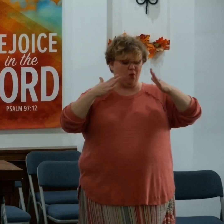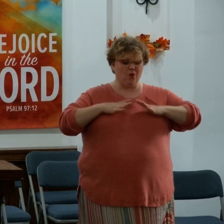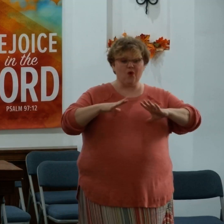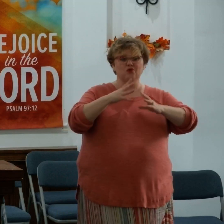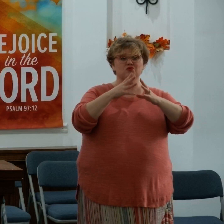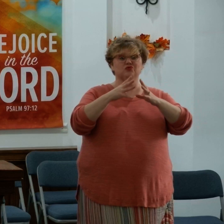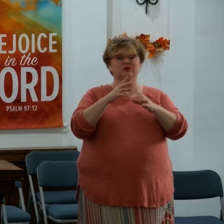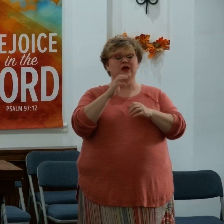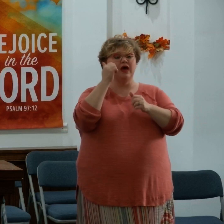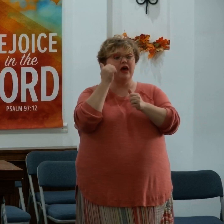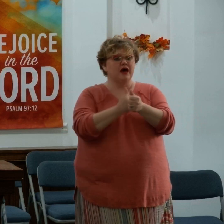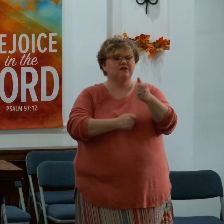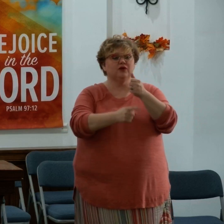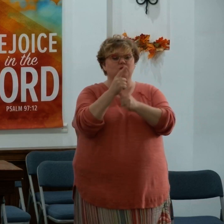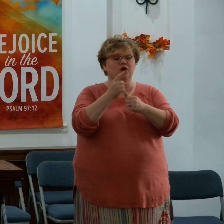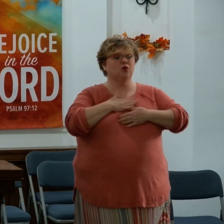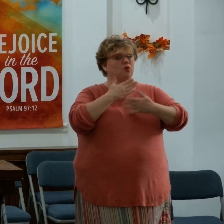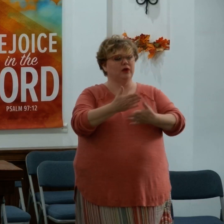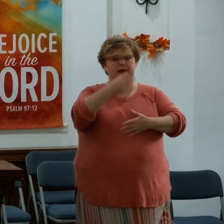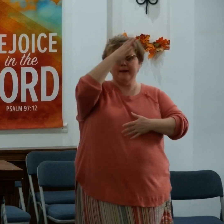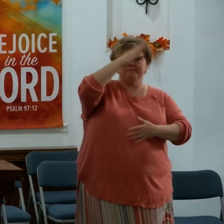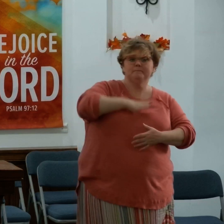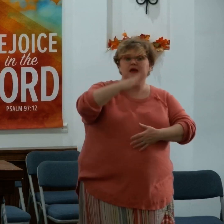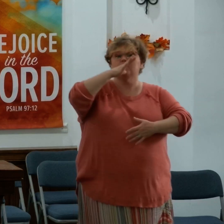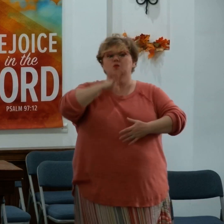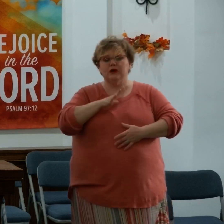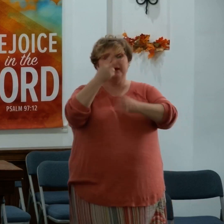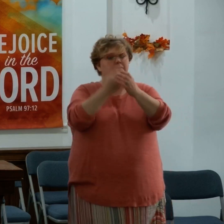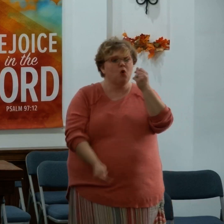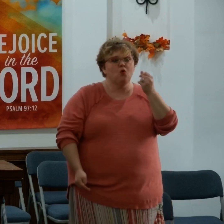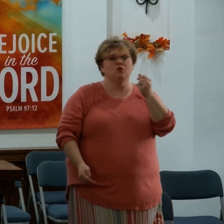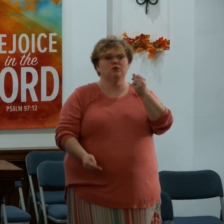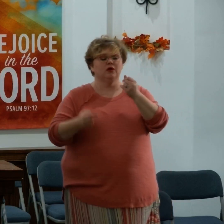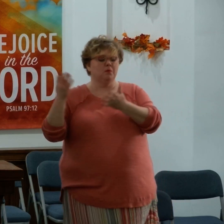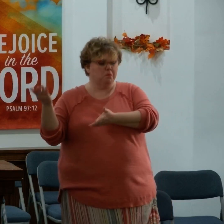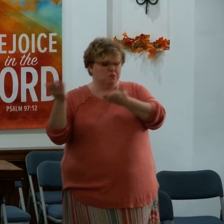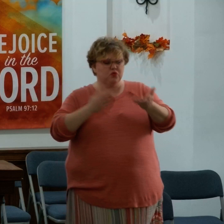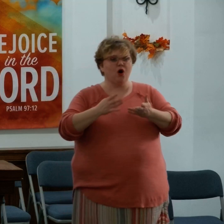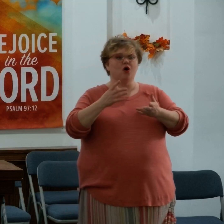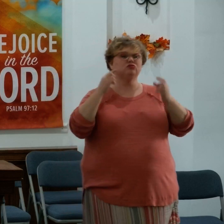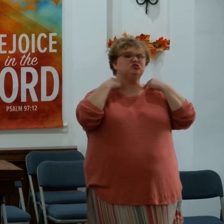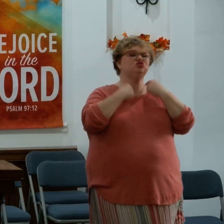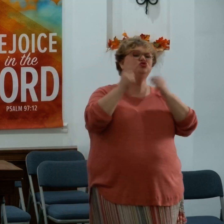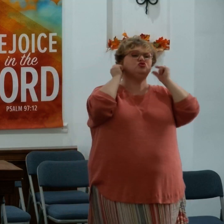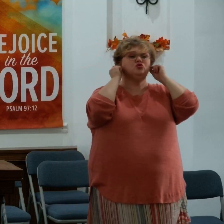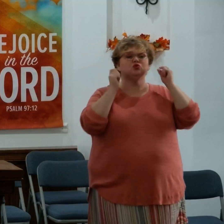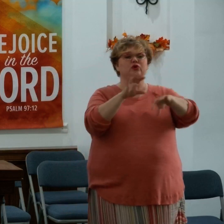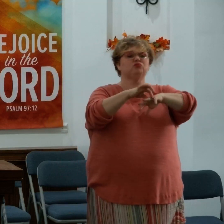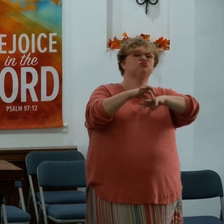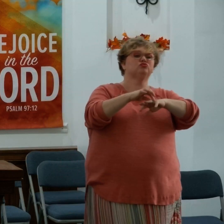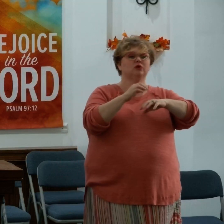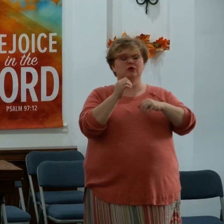were willing, men and women alike, came and brought gold, jewelry of all kinds, brooches, earrings, rings,